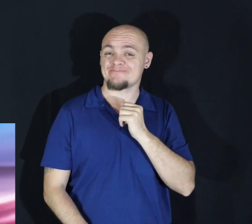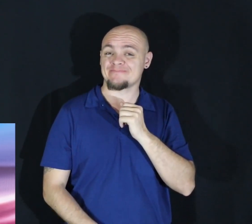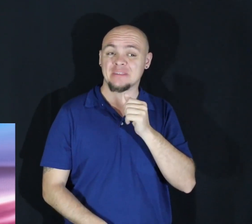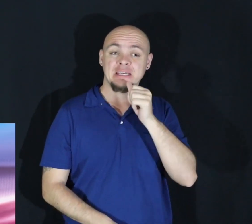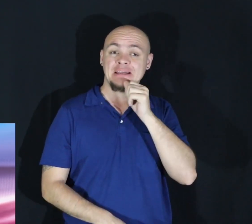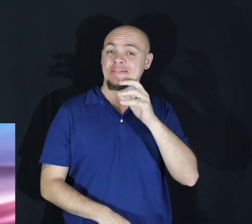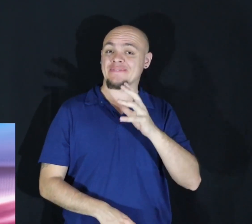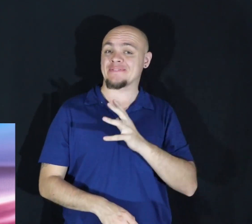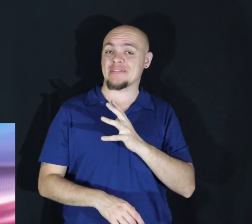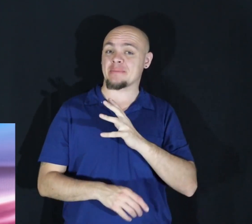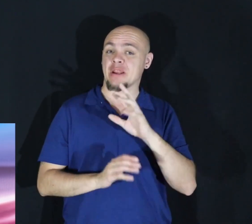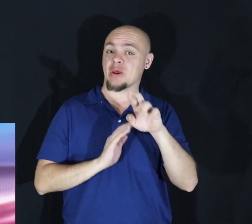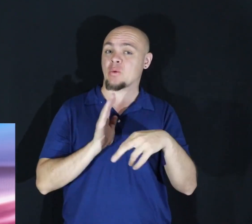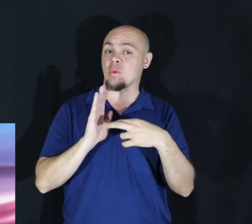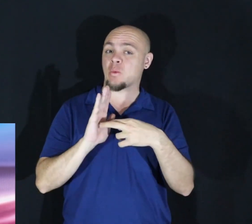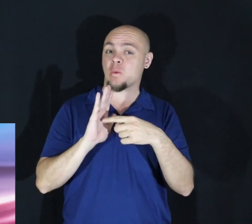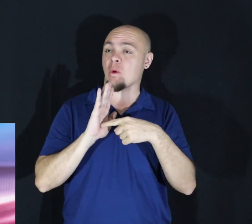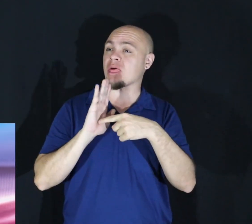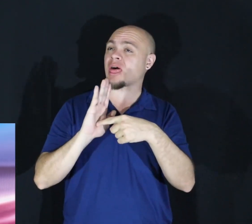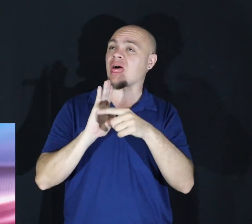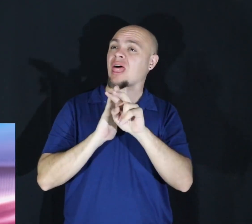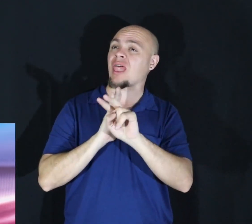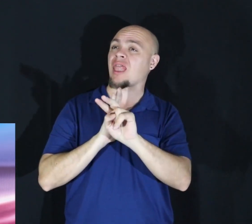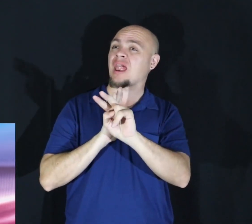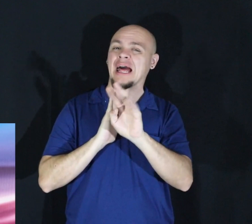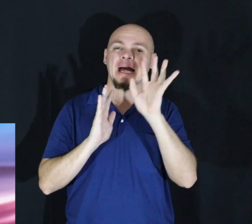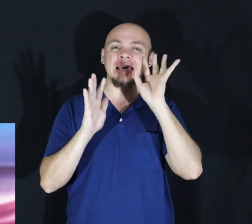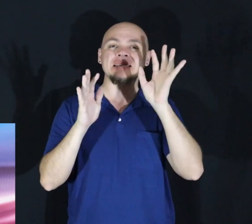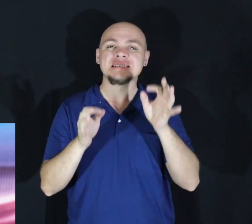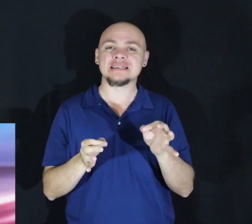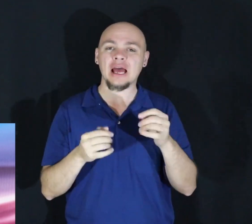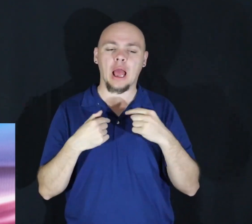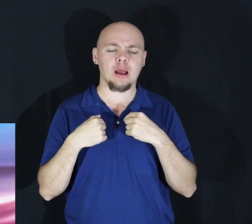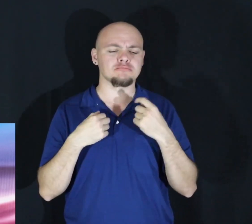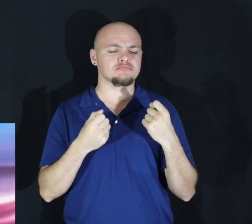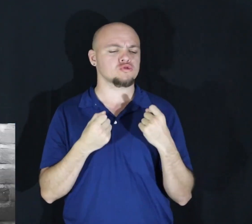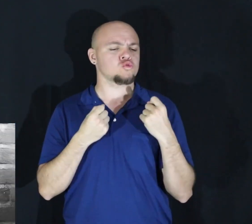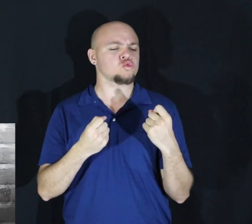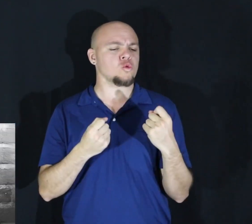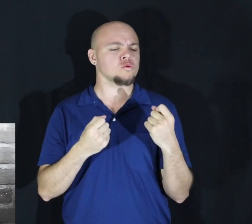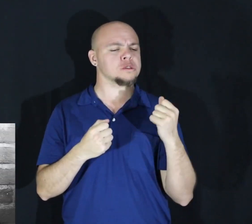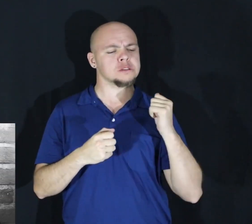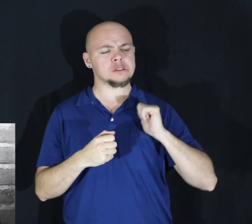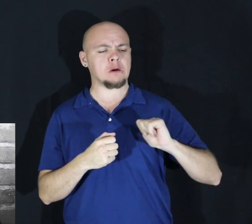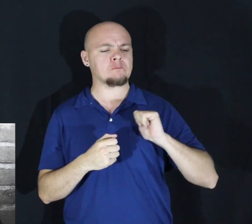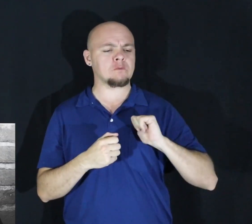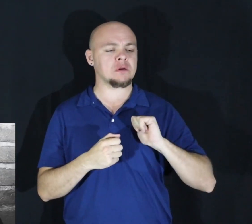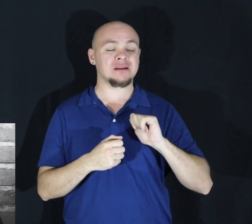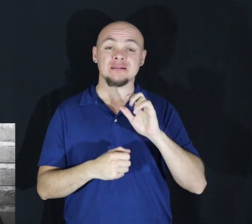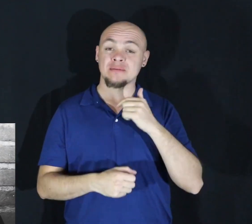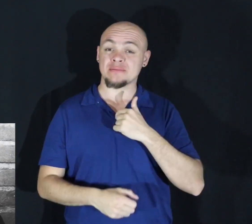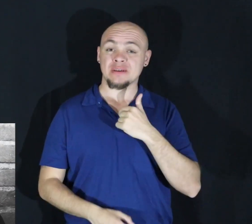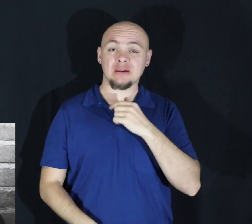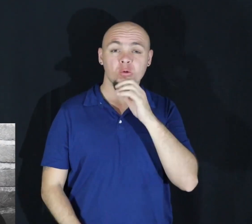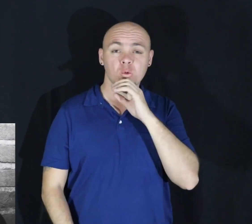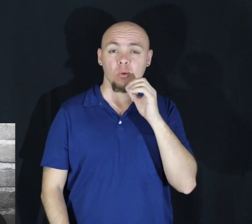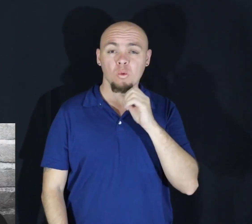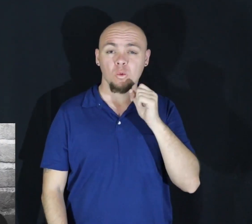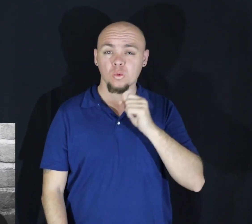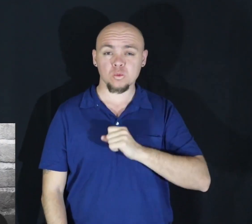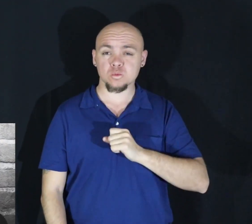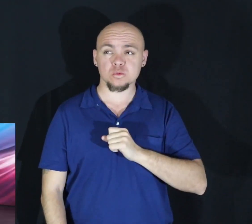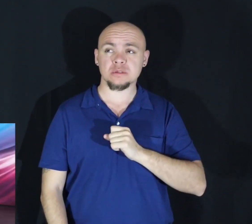role models, and so I decided I want to be strong and tough. Now, as I grew older, I started